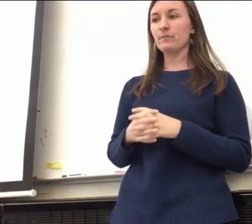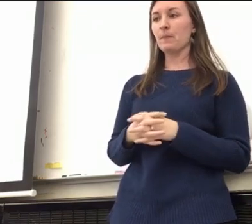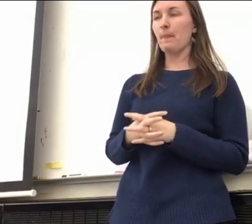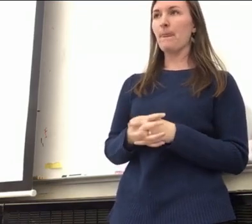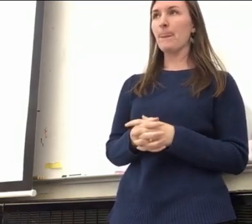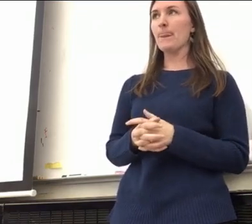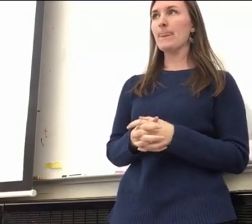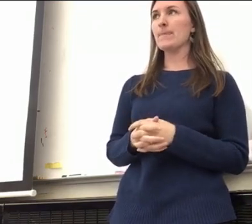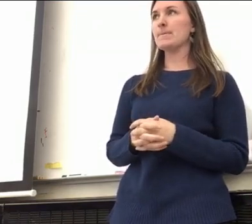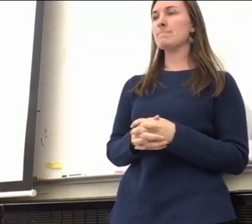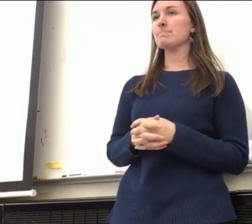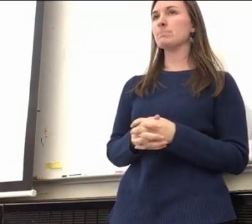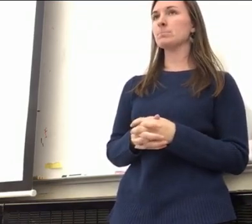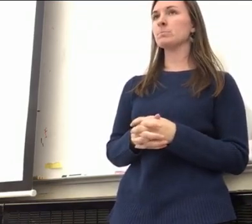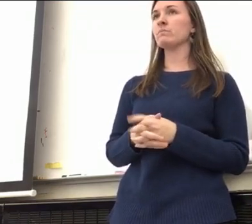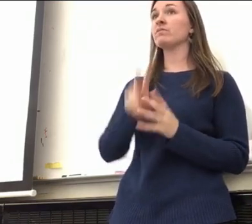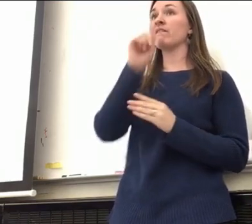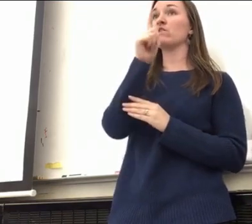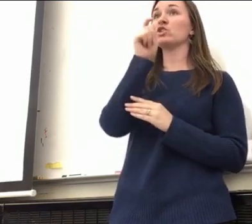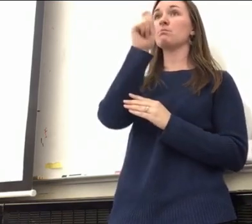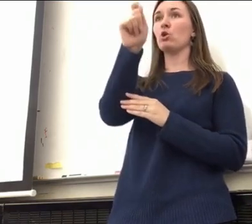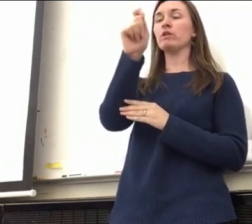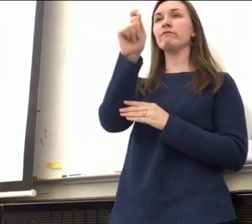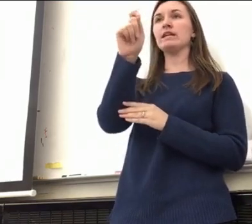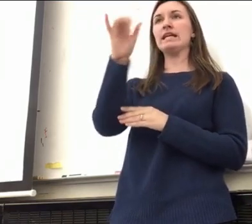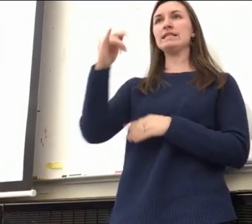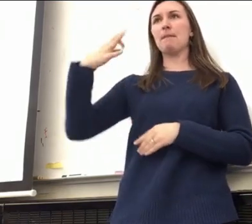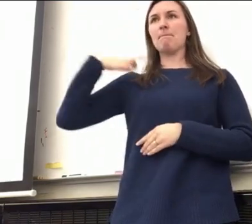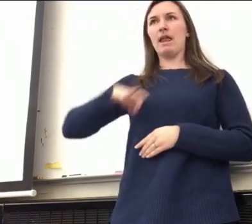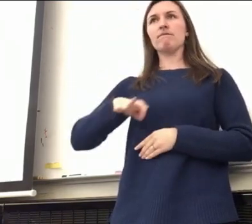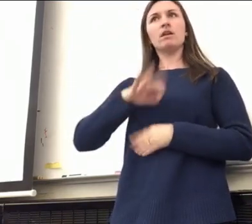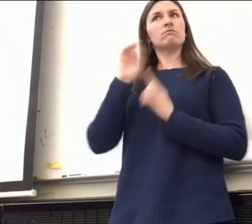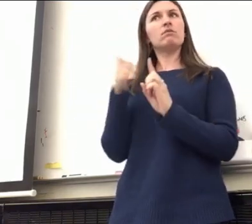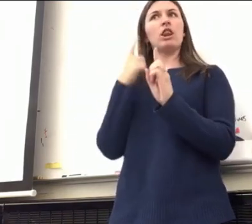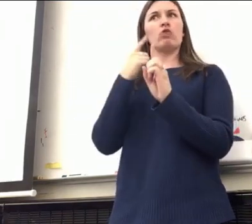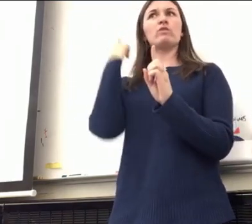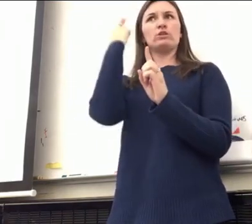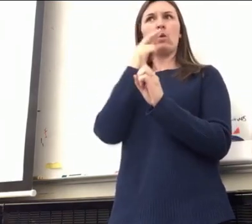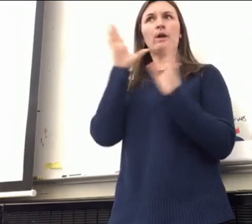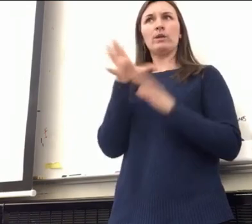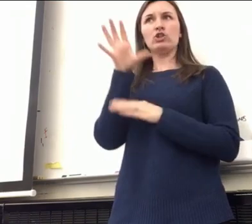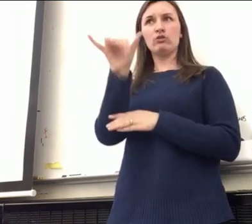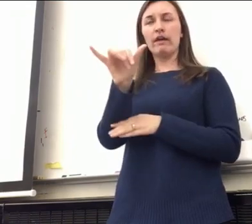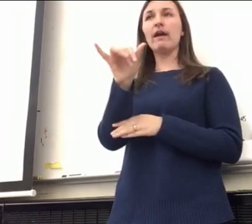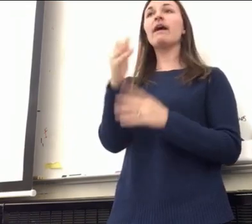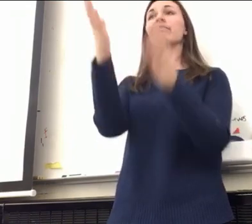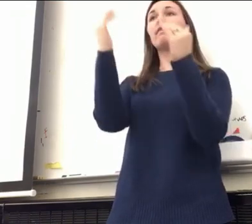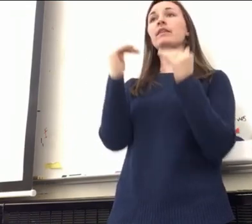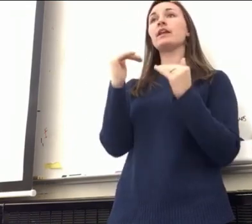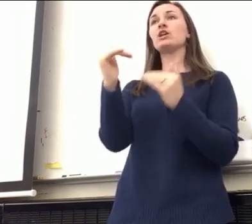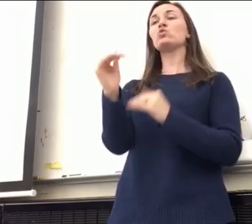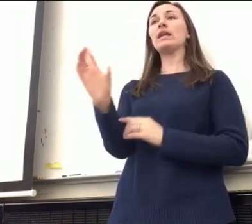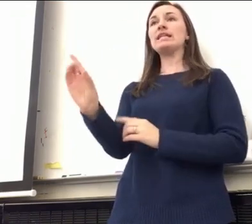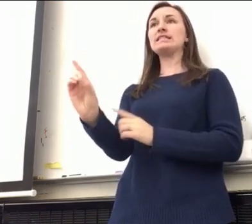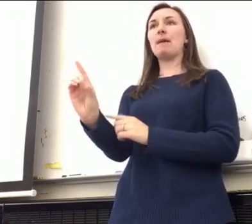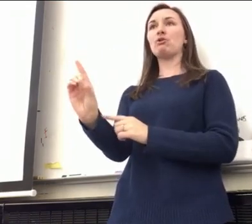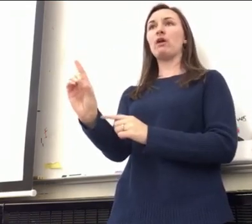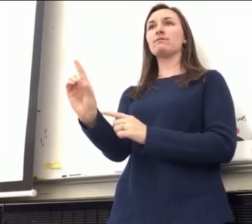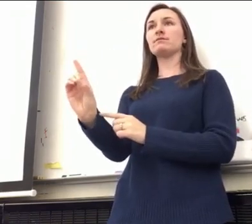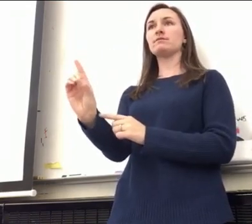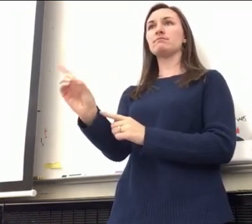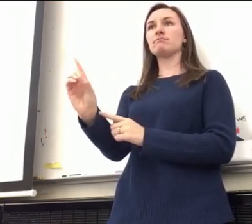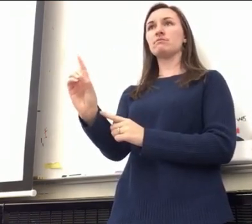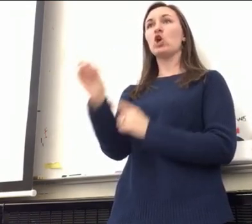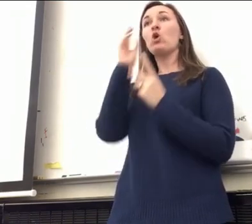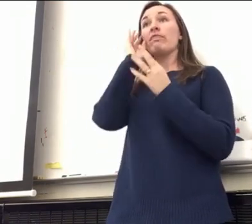benefit. And then if you will highlight that this is going to be the Democrats, this is Andrew Jackson. Think Trail of Tears. Why would he have the Trail